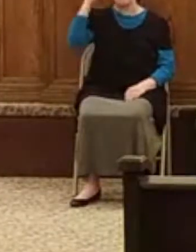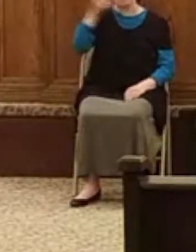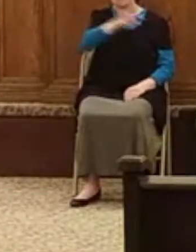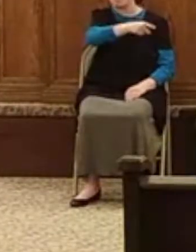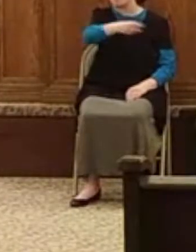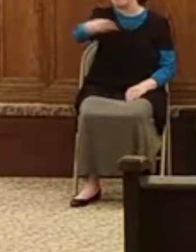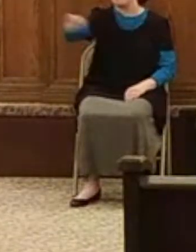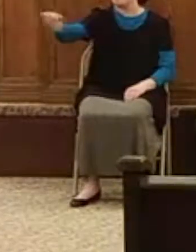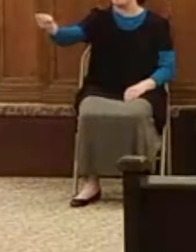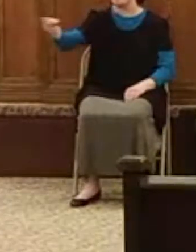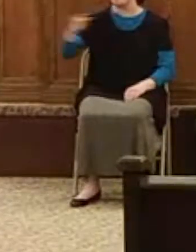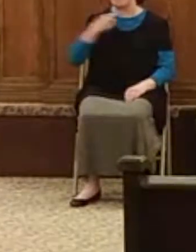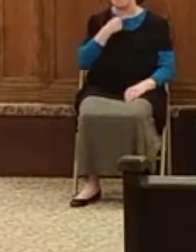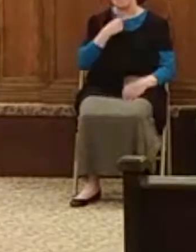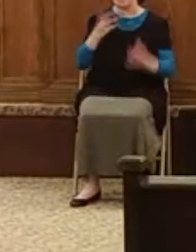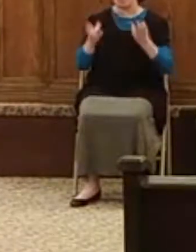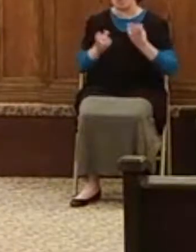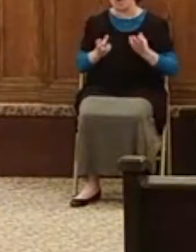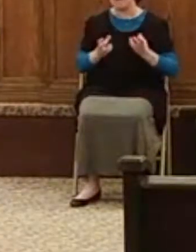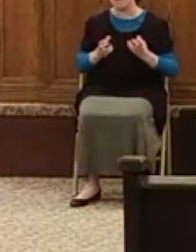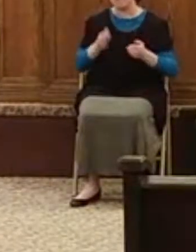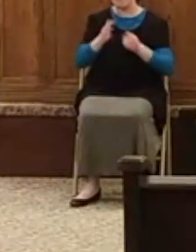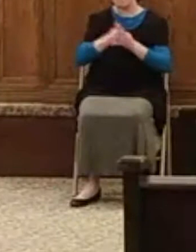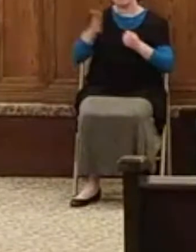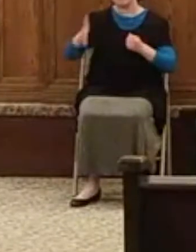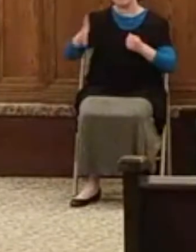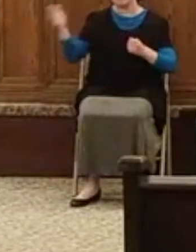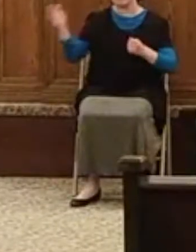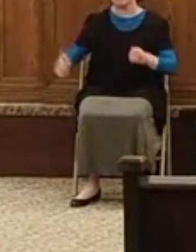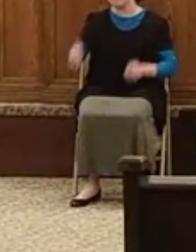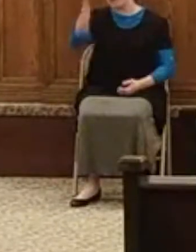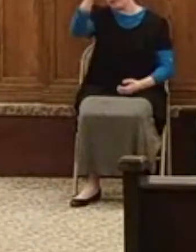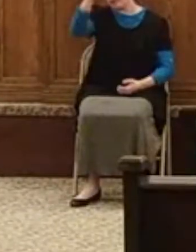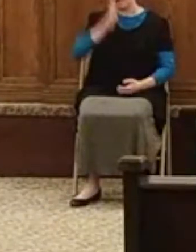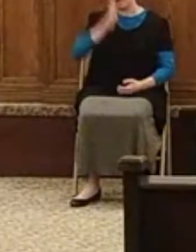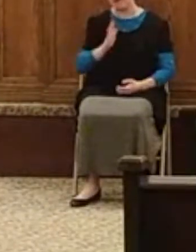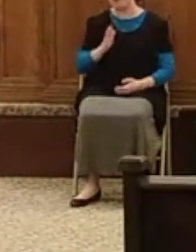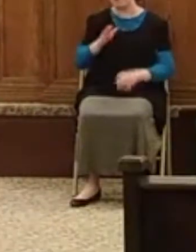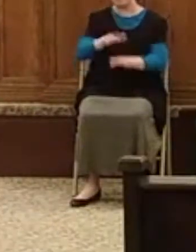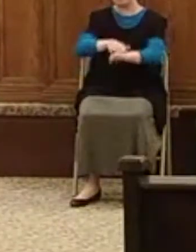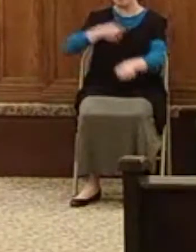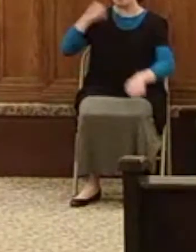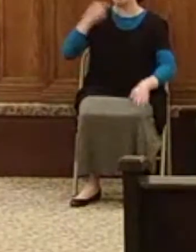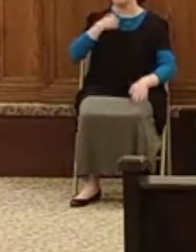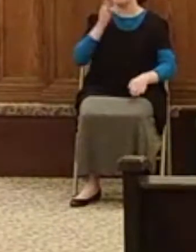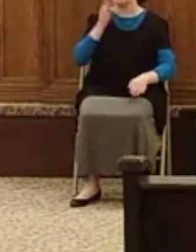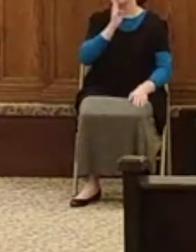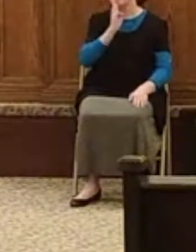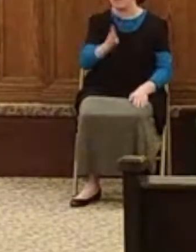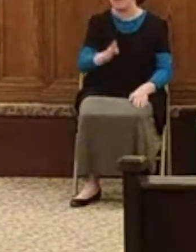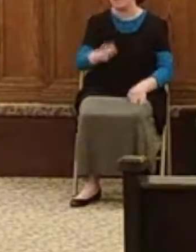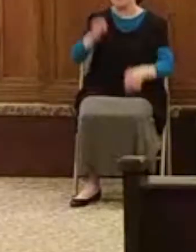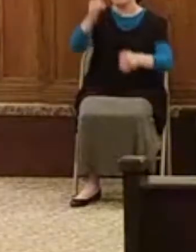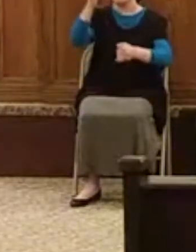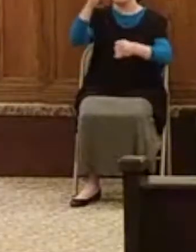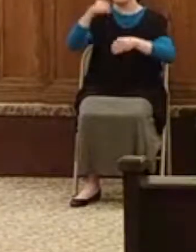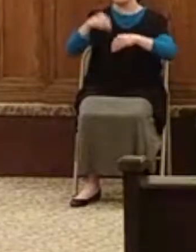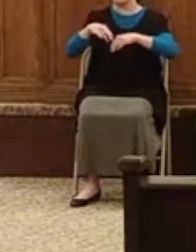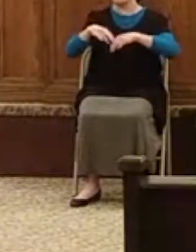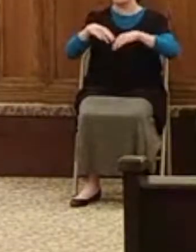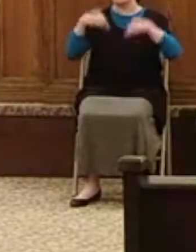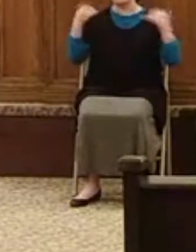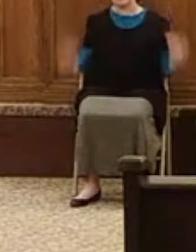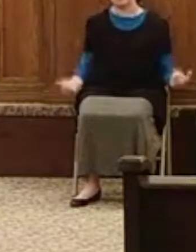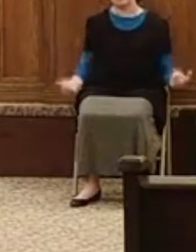don't know about you, but I want to be everything that God has called me to be in this